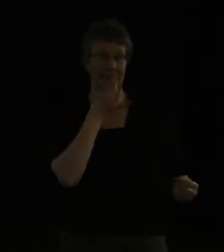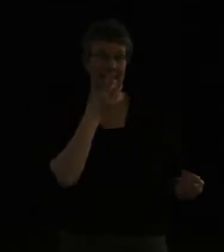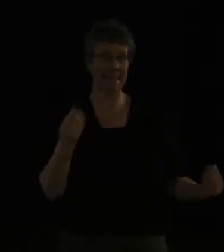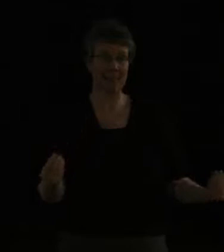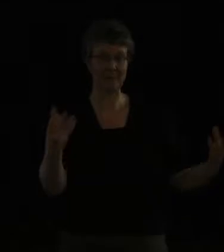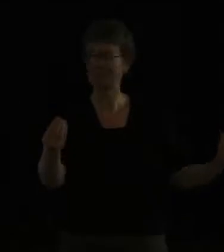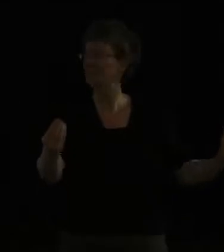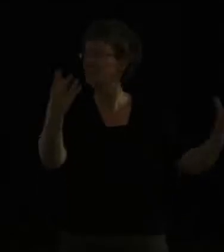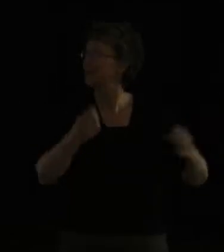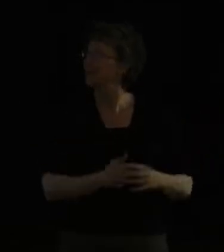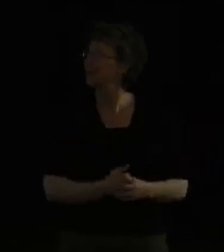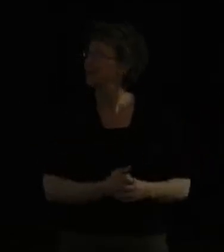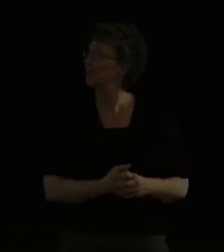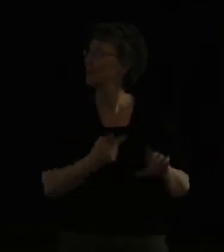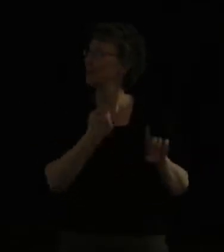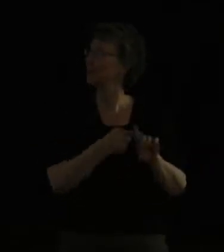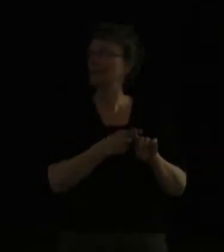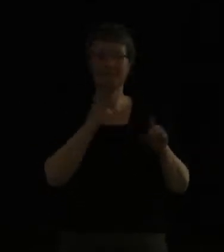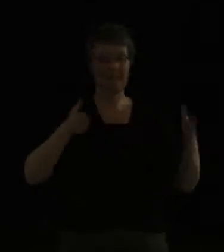it sort of forces the cars to slow down. But it's